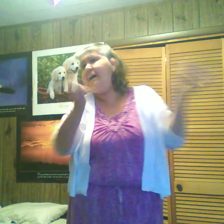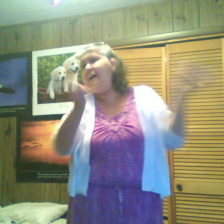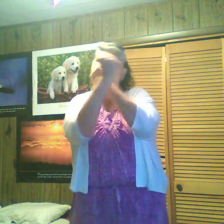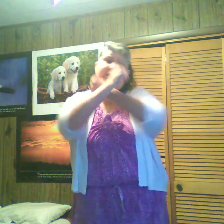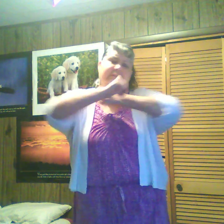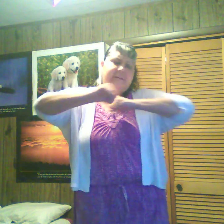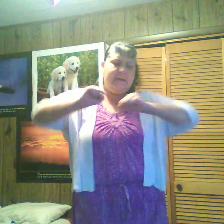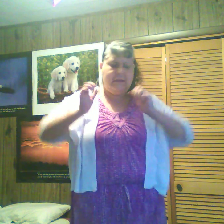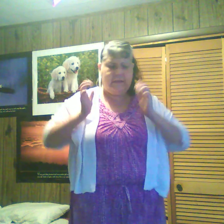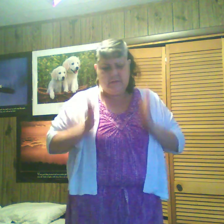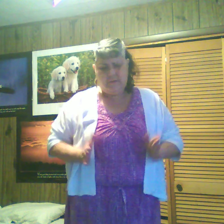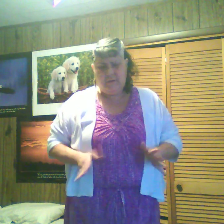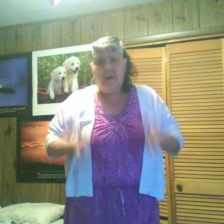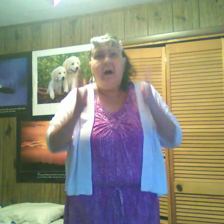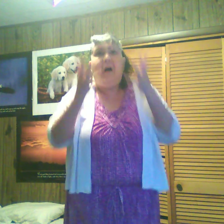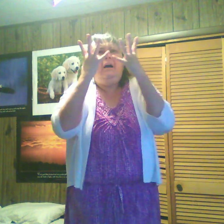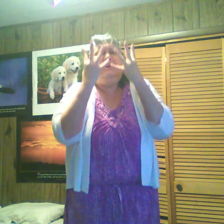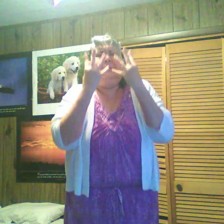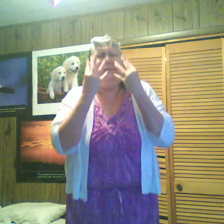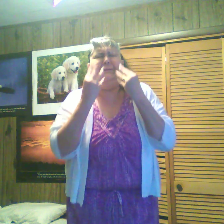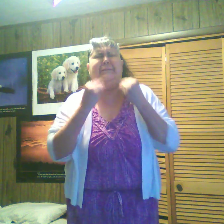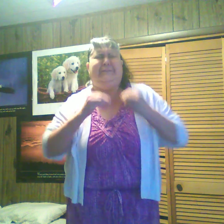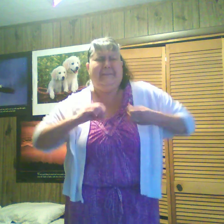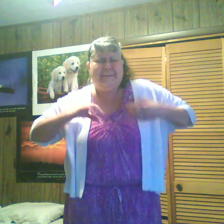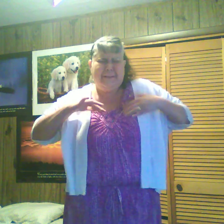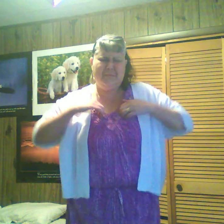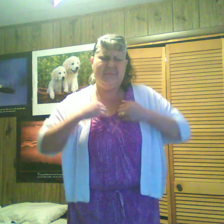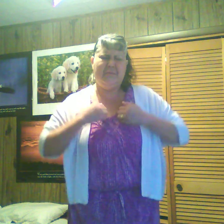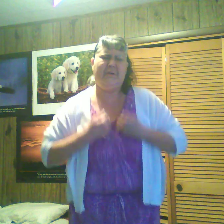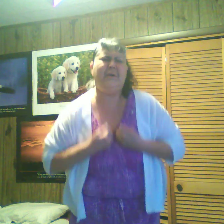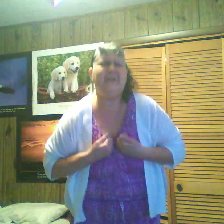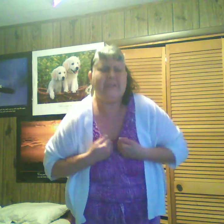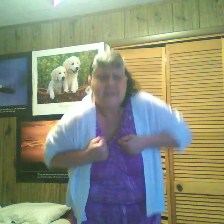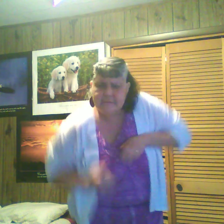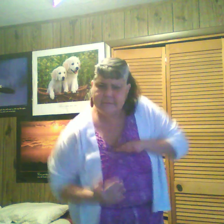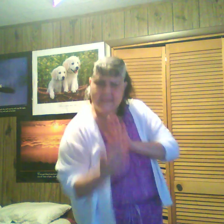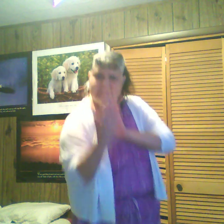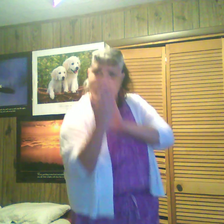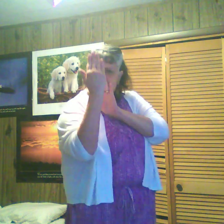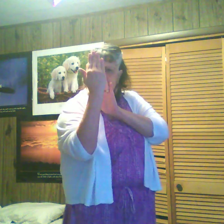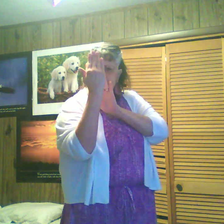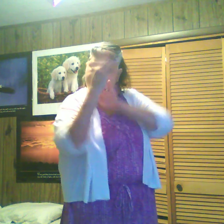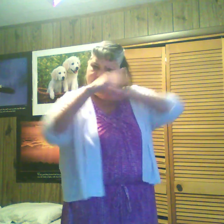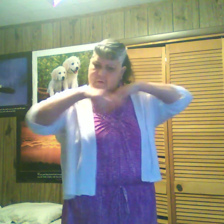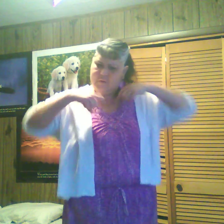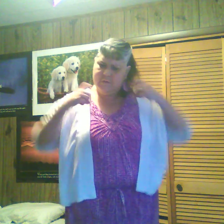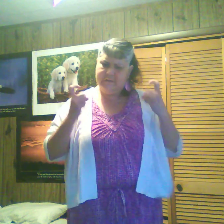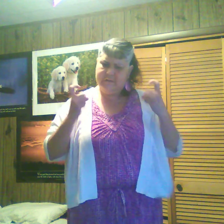my Savior, we're now facing for